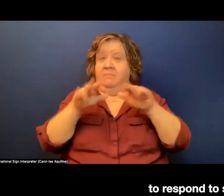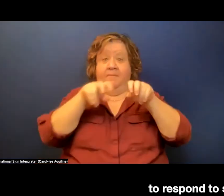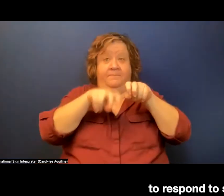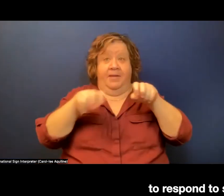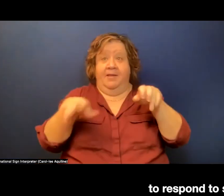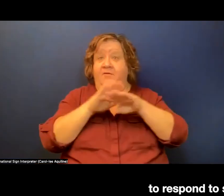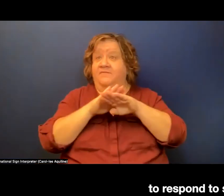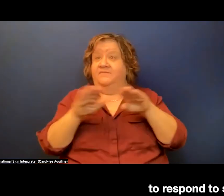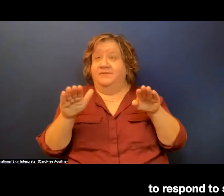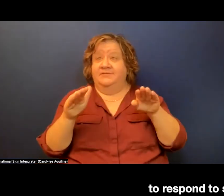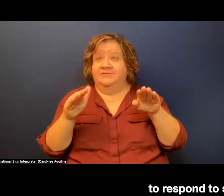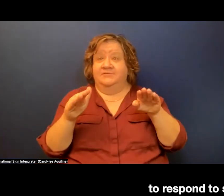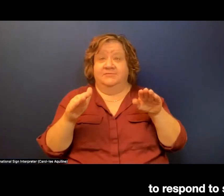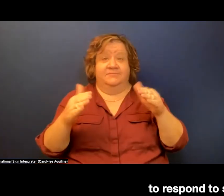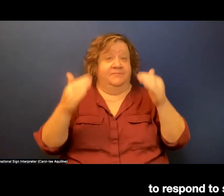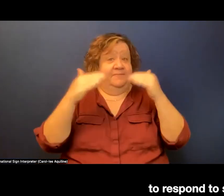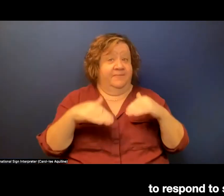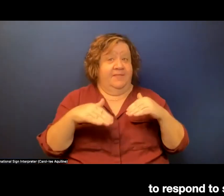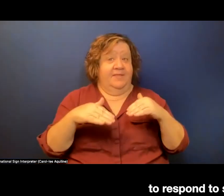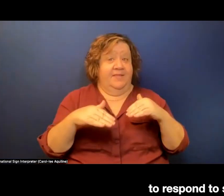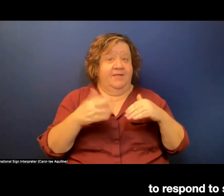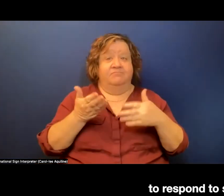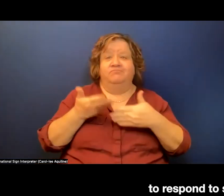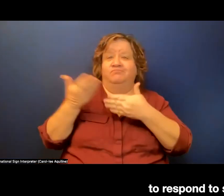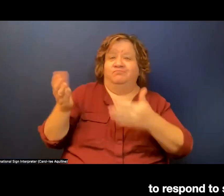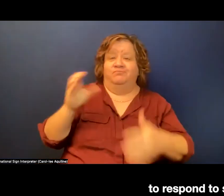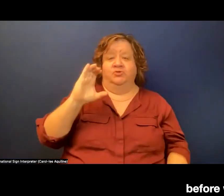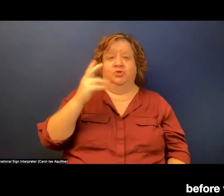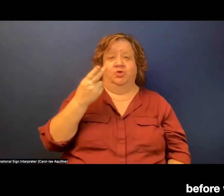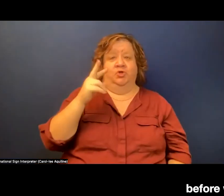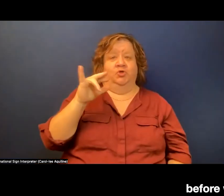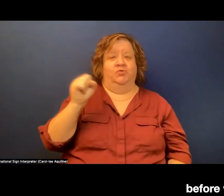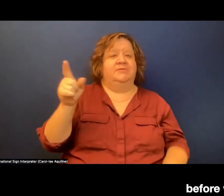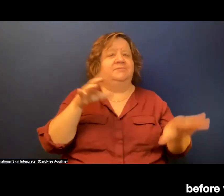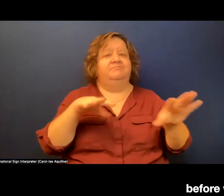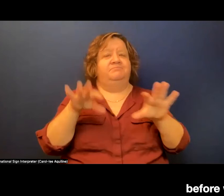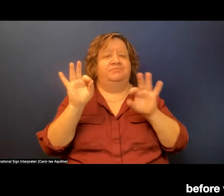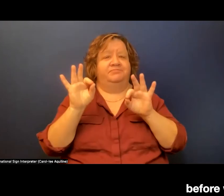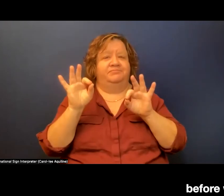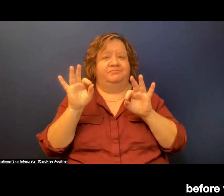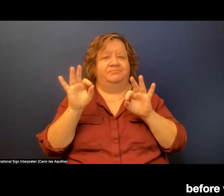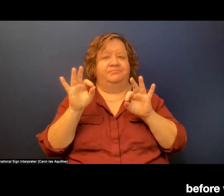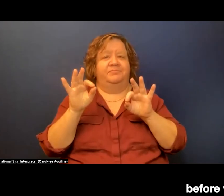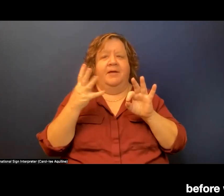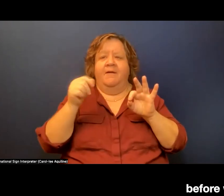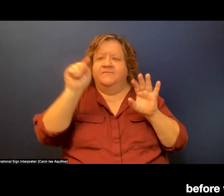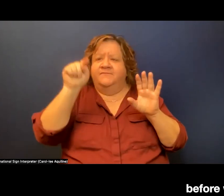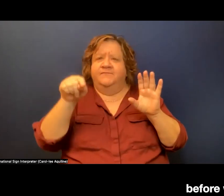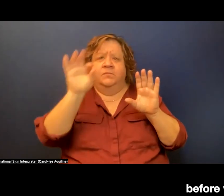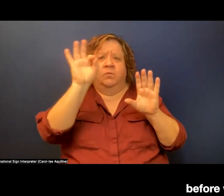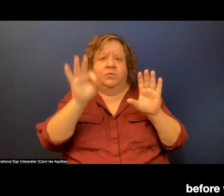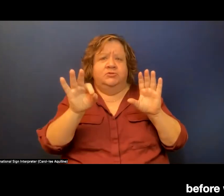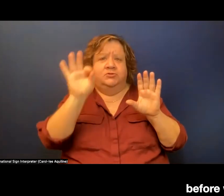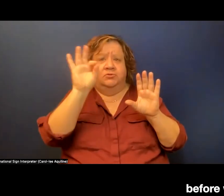Chris, to respond to some of the questions that have been raised in the chat box before we also turn over